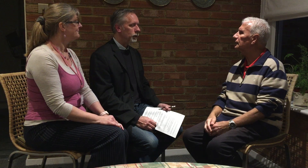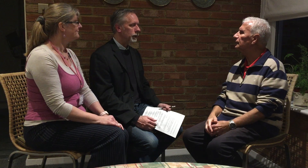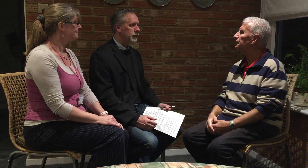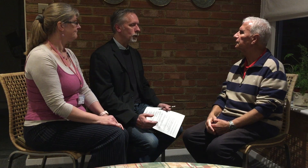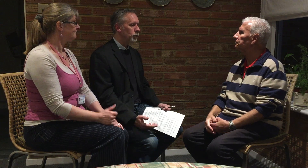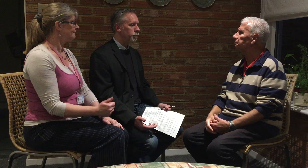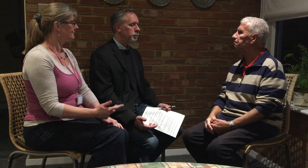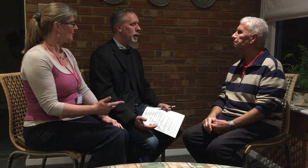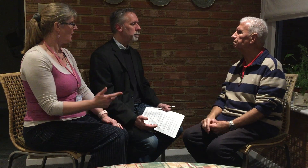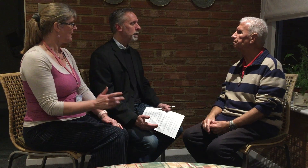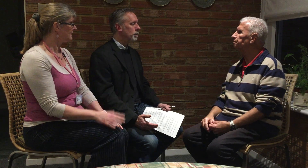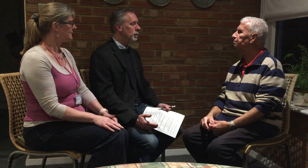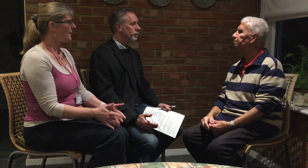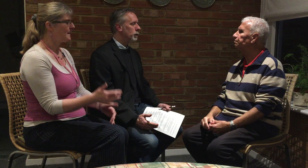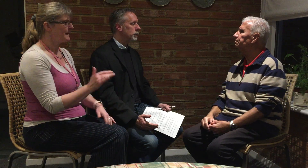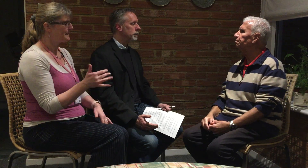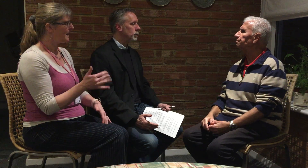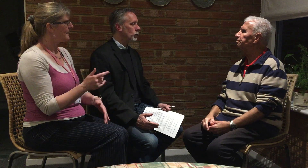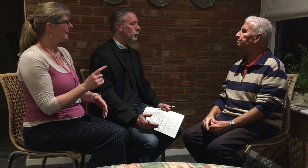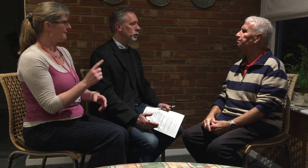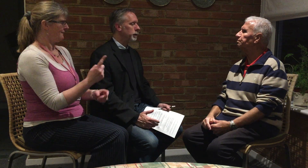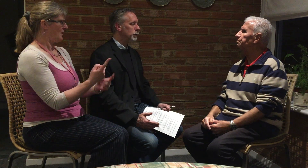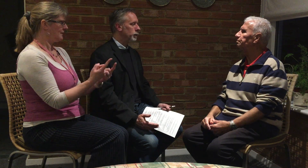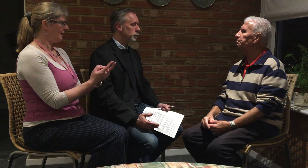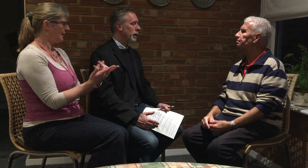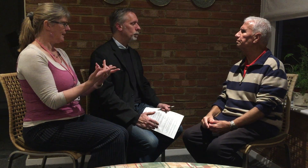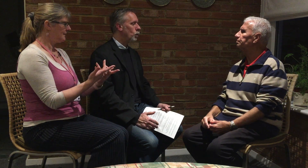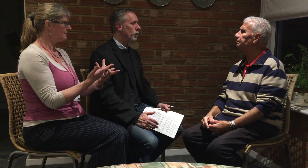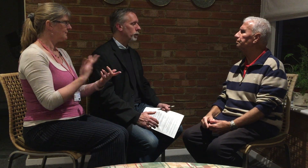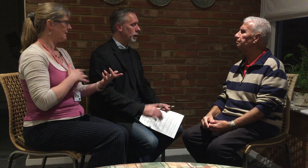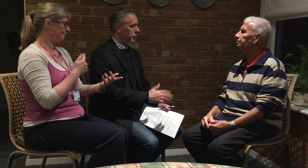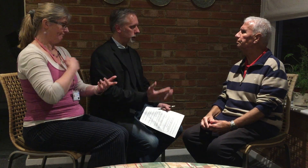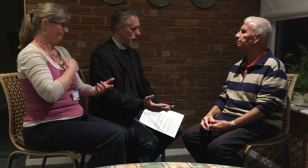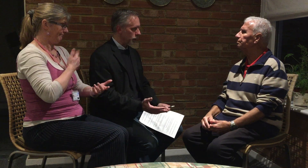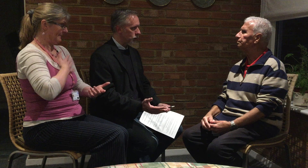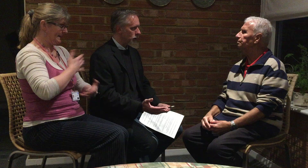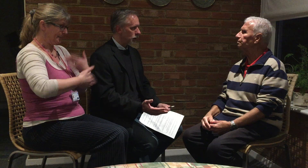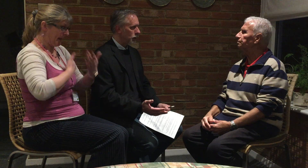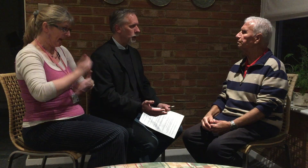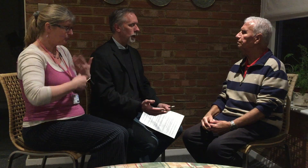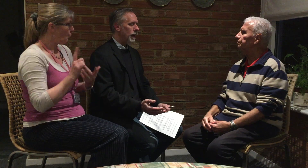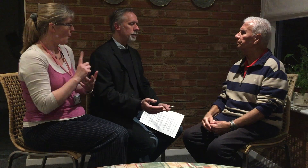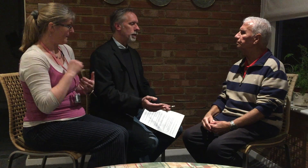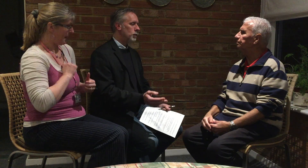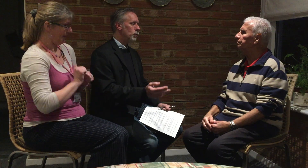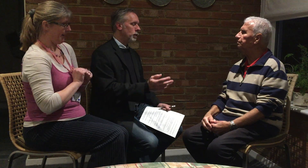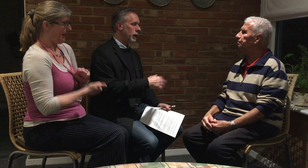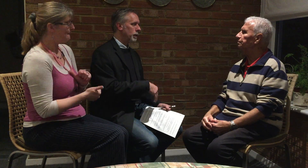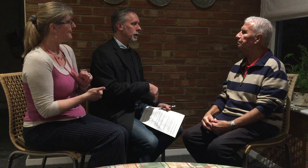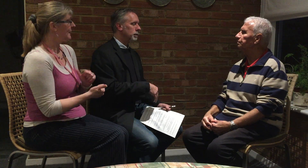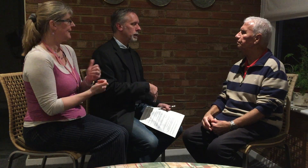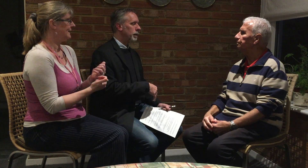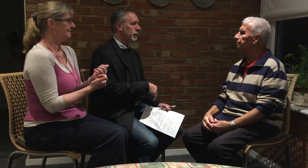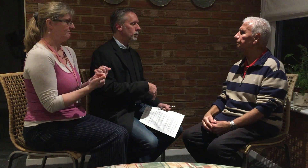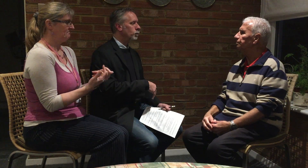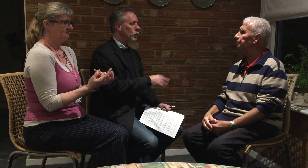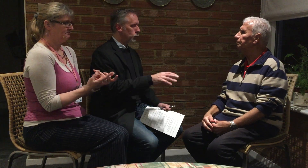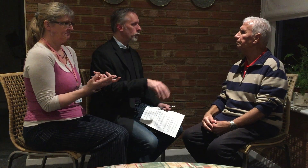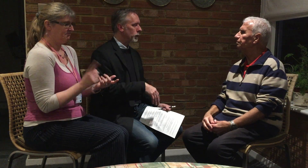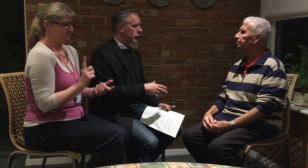Okay, so maybe the first thing to do would be to explain what the company does, and then you can get an understanding of what sort of things